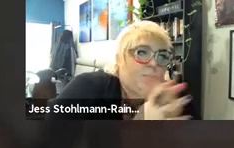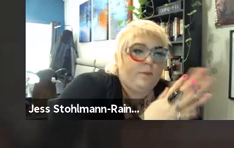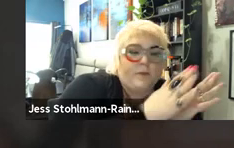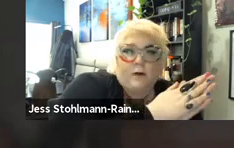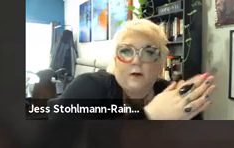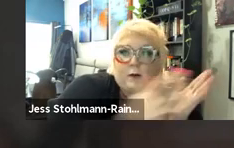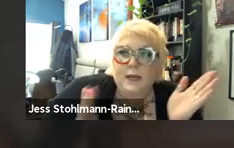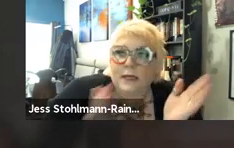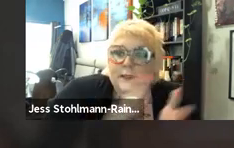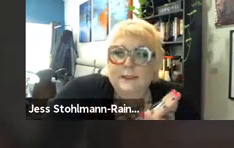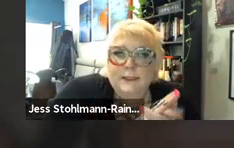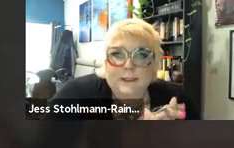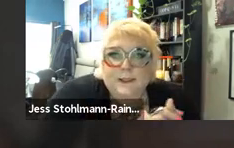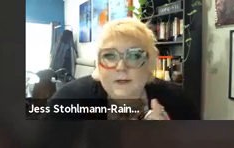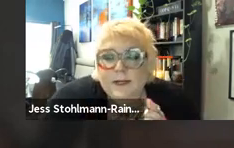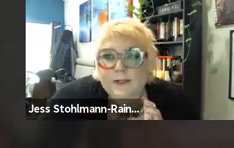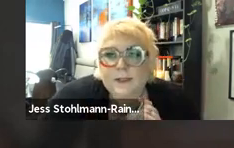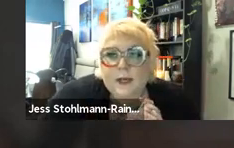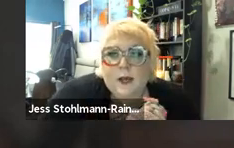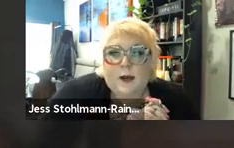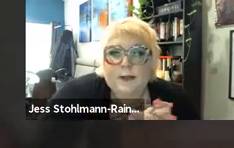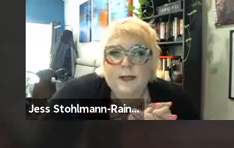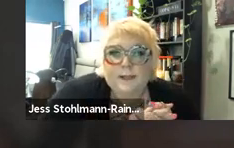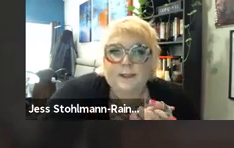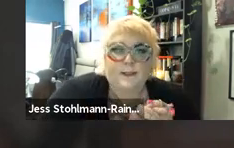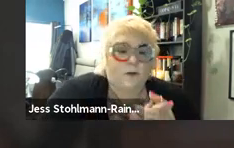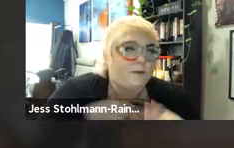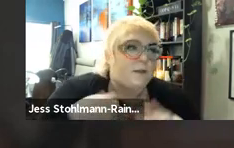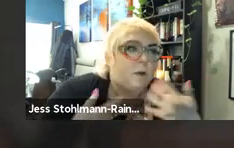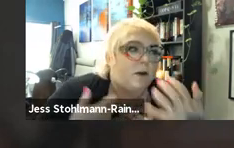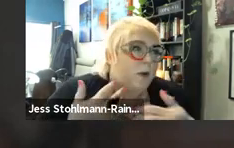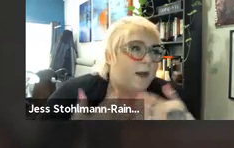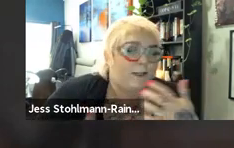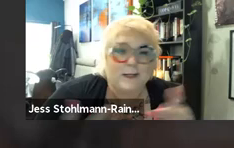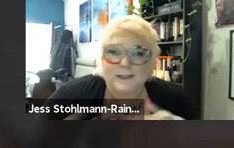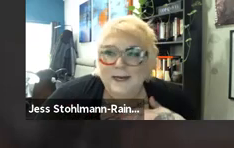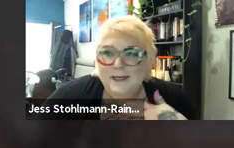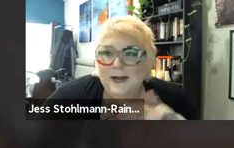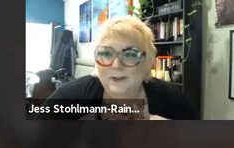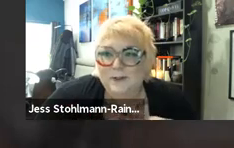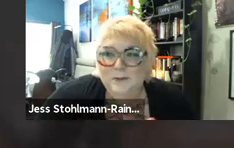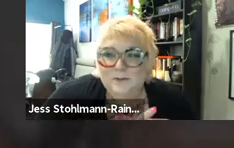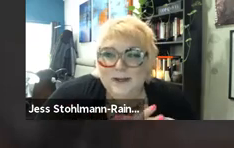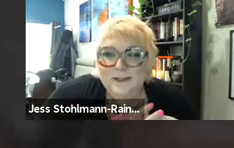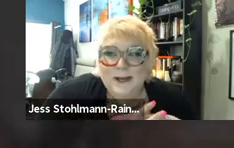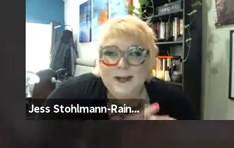um that we're all working in the 60s and 70s um i think it's a sort of simple way to understand how social movements